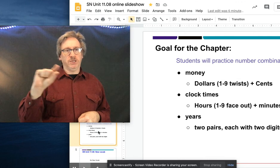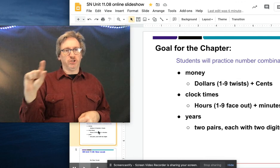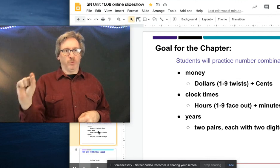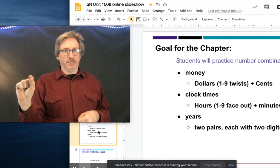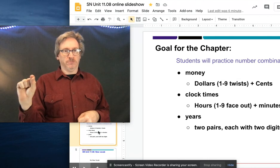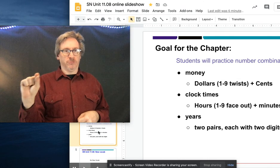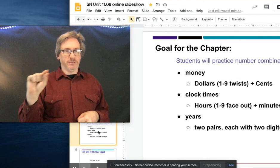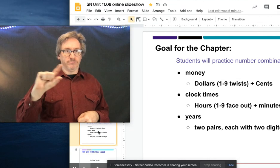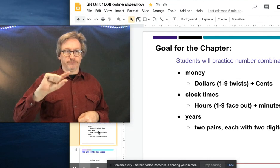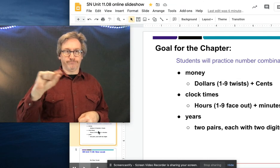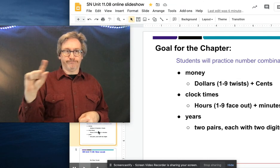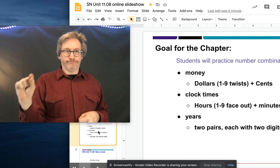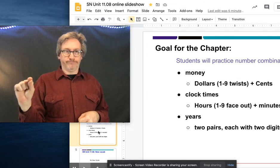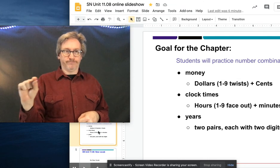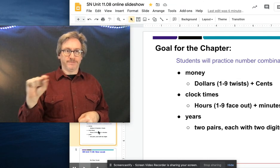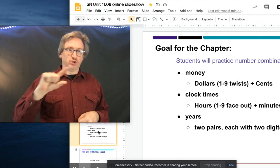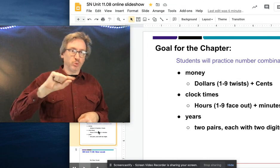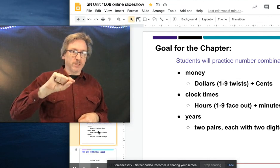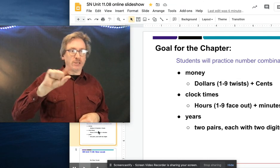20, 20, right?